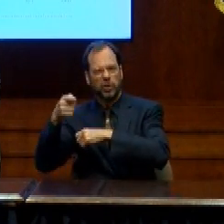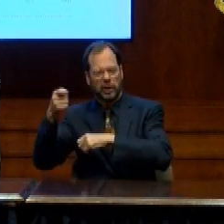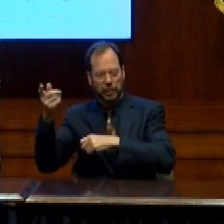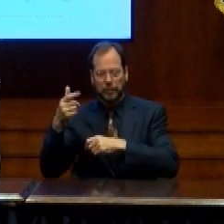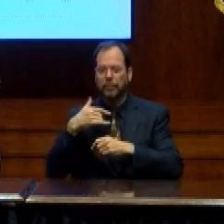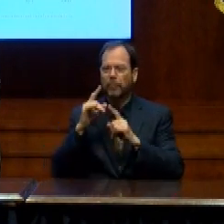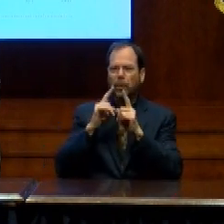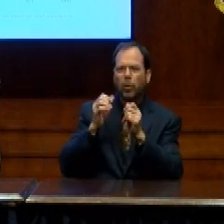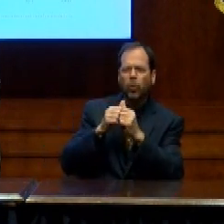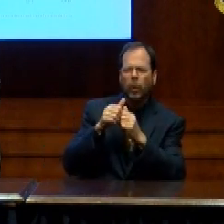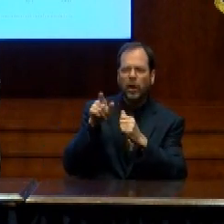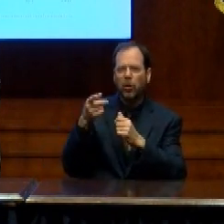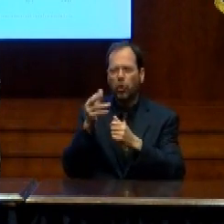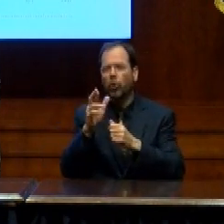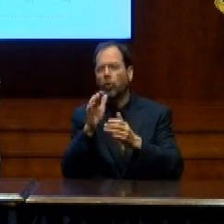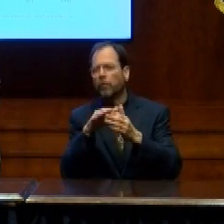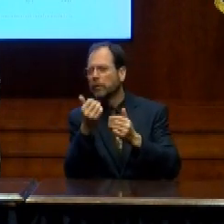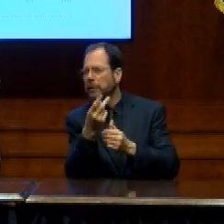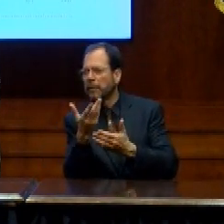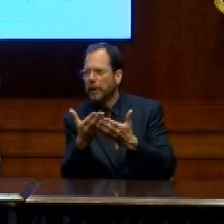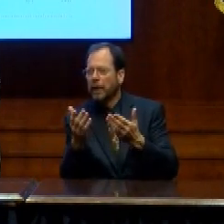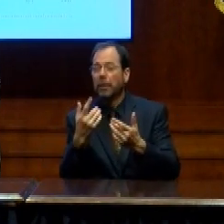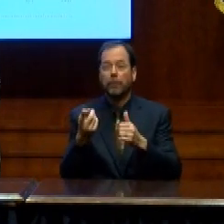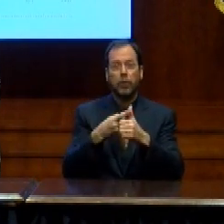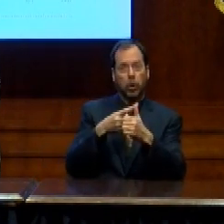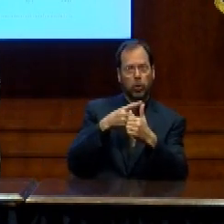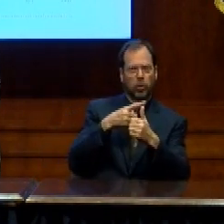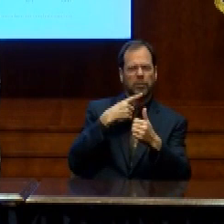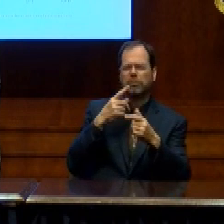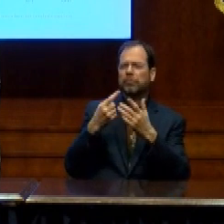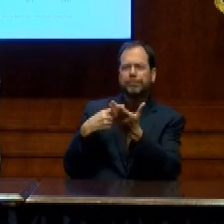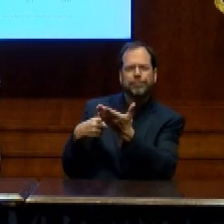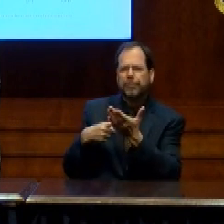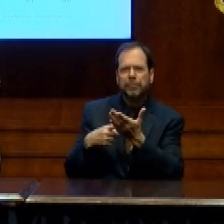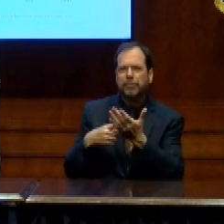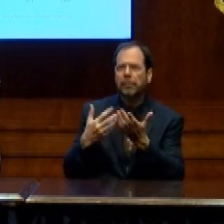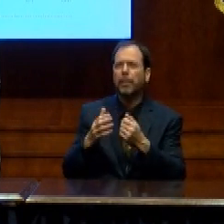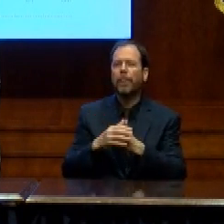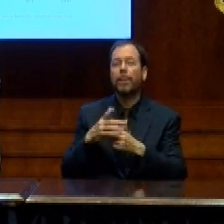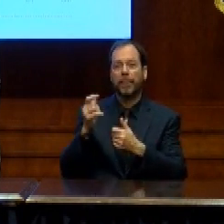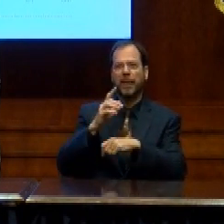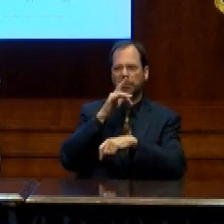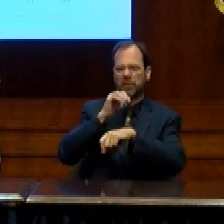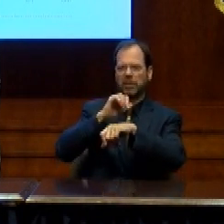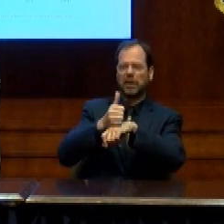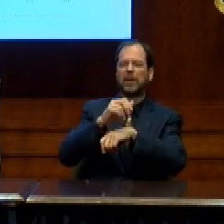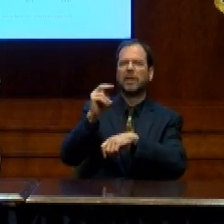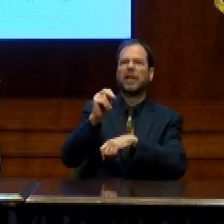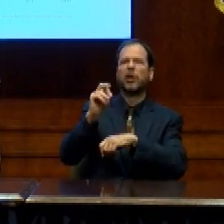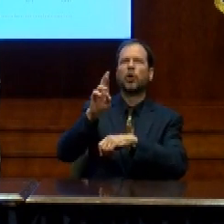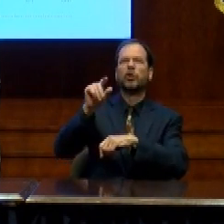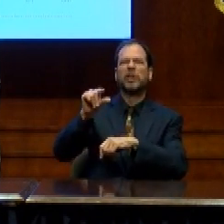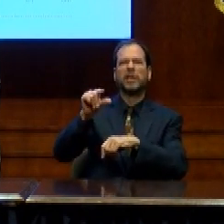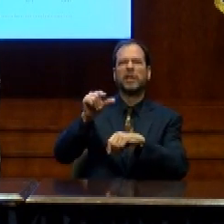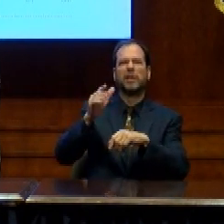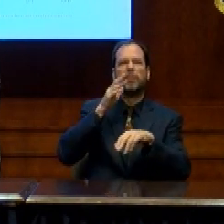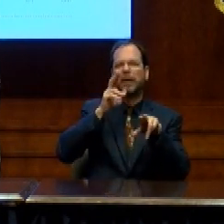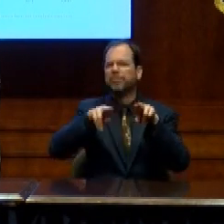multiple occasions to talk about several things. One is to talk about the facility that's being set up at NRG